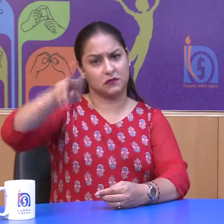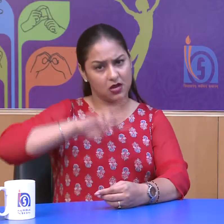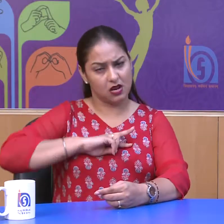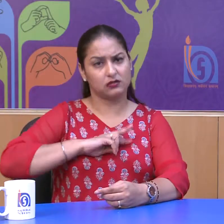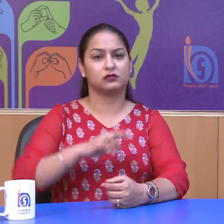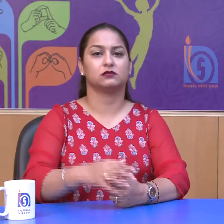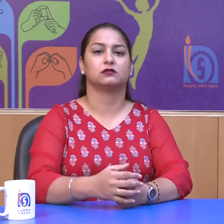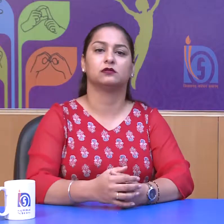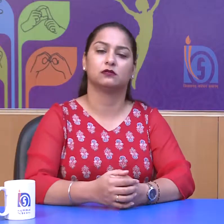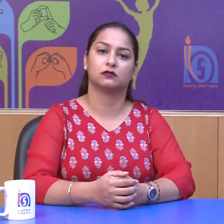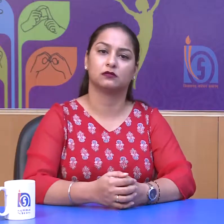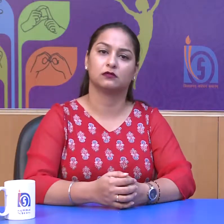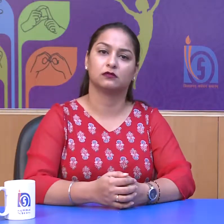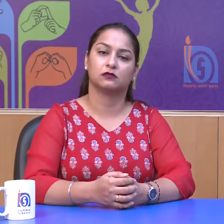single representative.